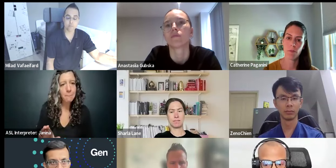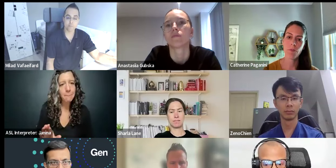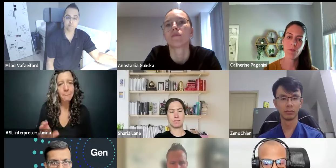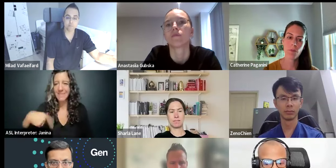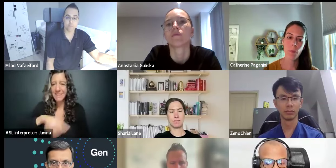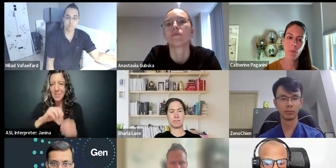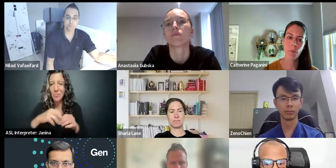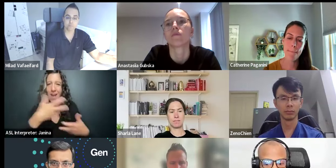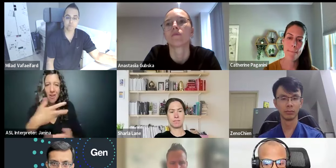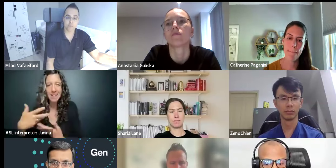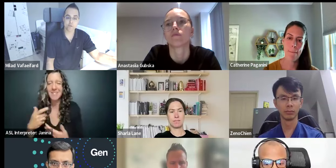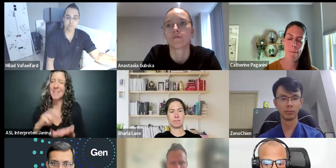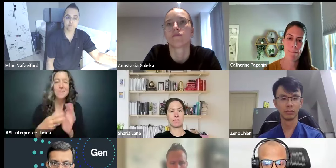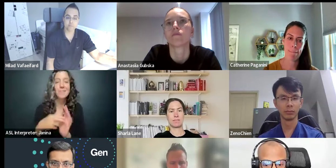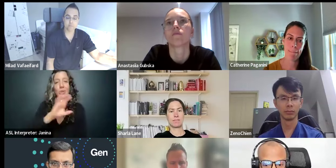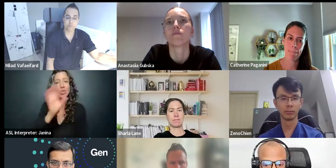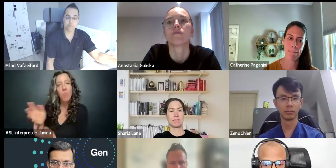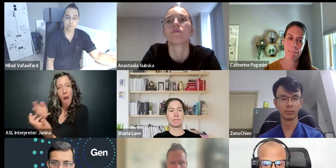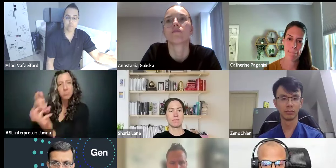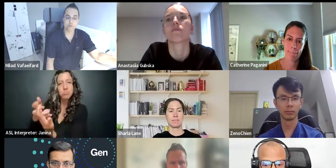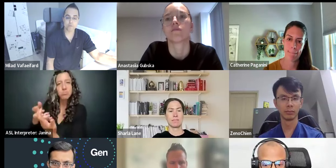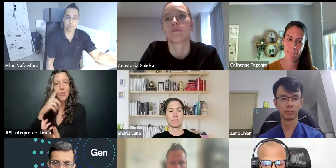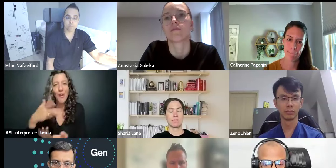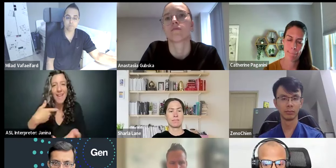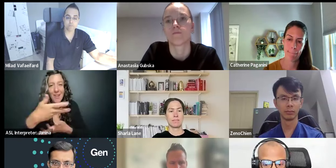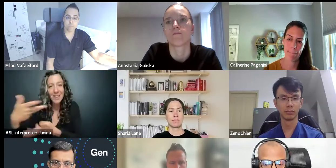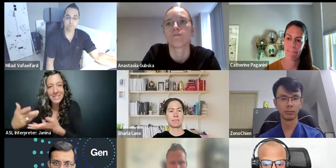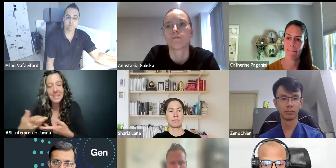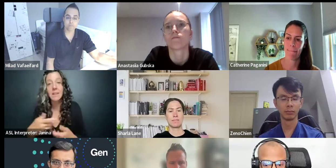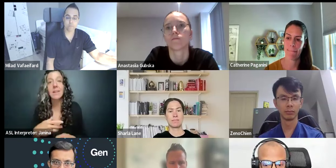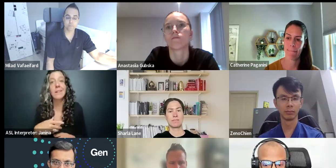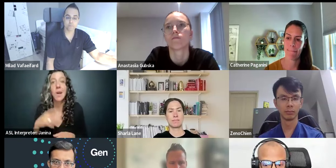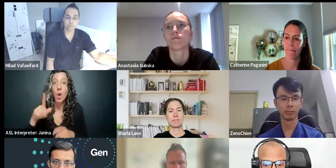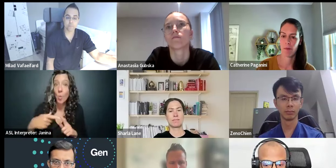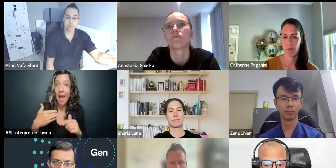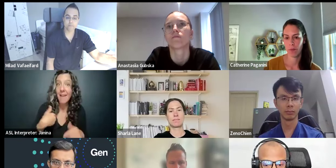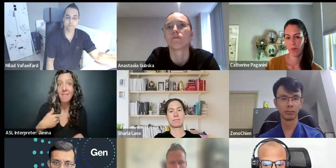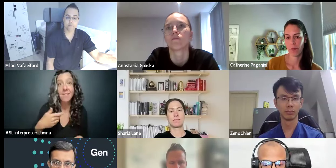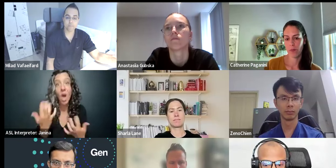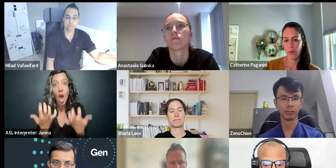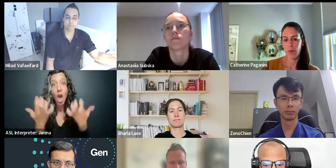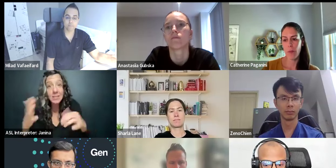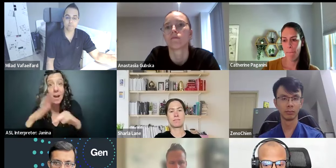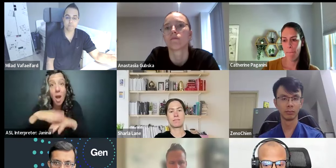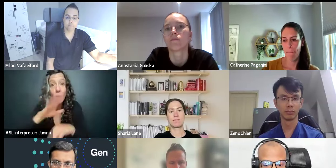basically Zoom is much more interactive. No, you can interact with your audience in a much better way in Zoom.